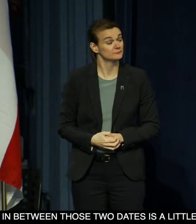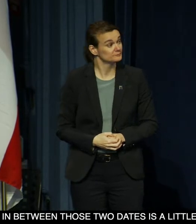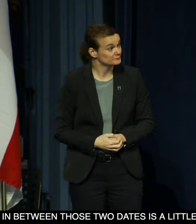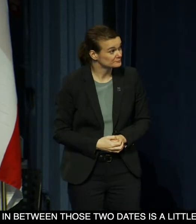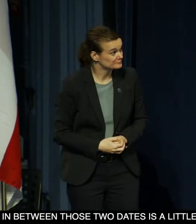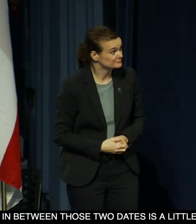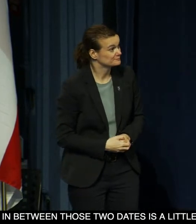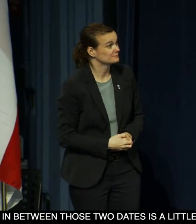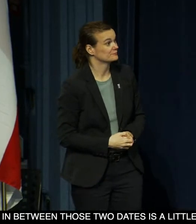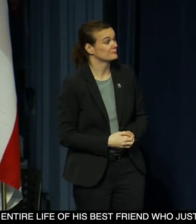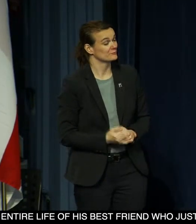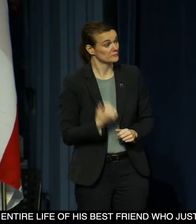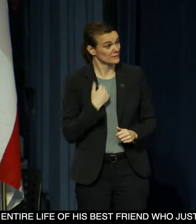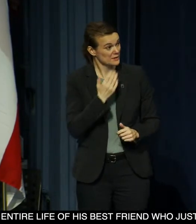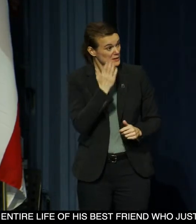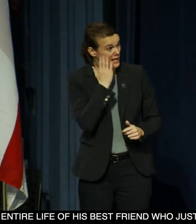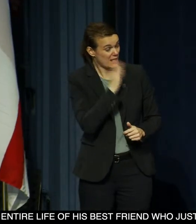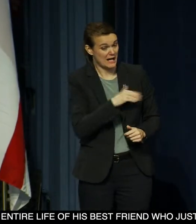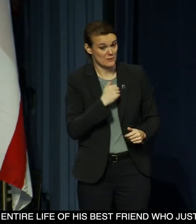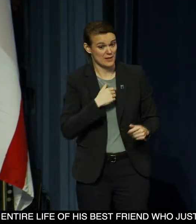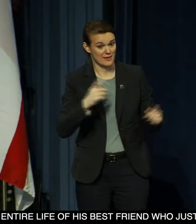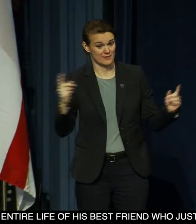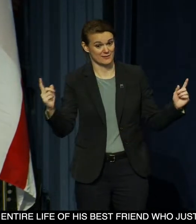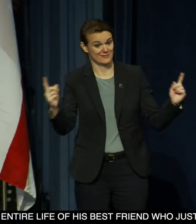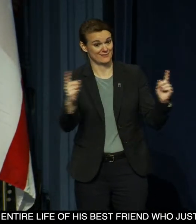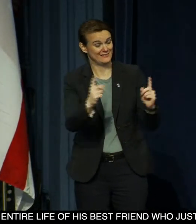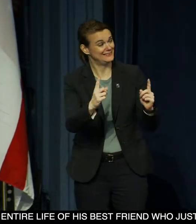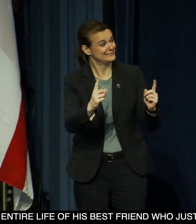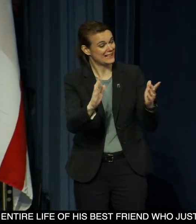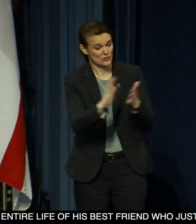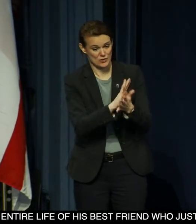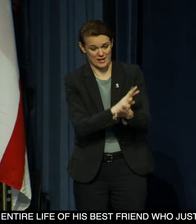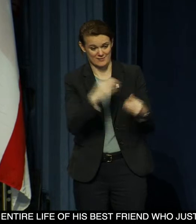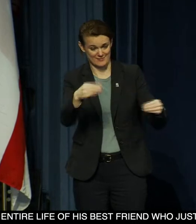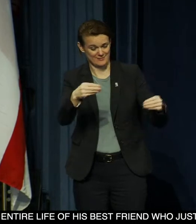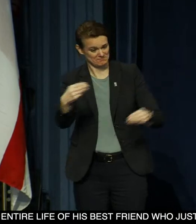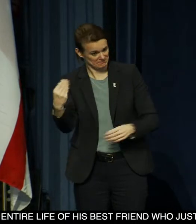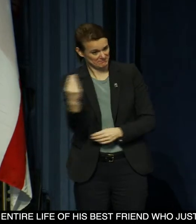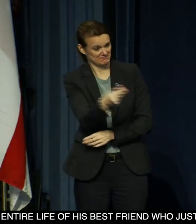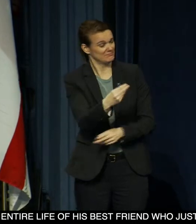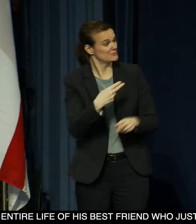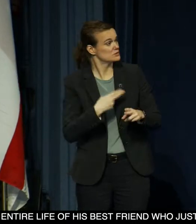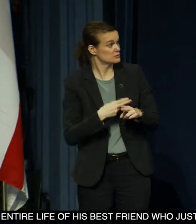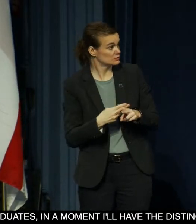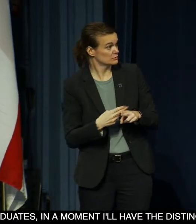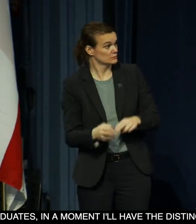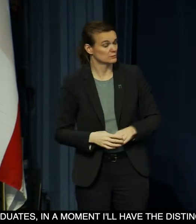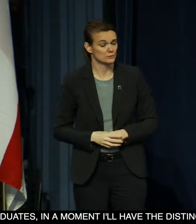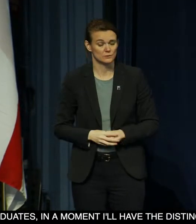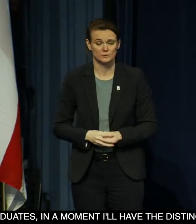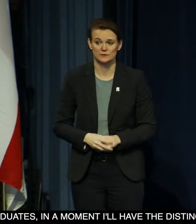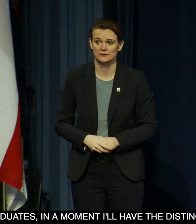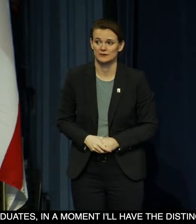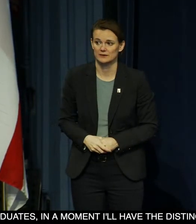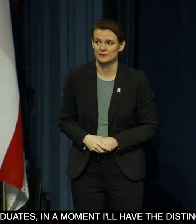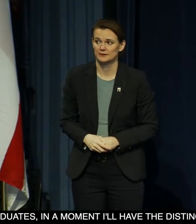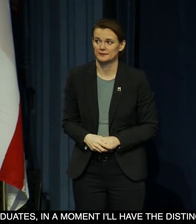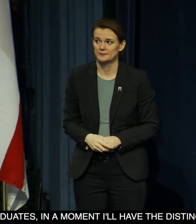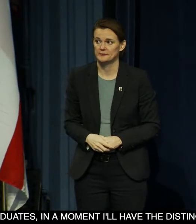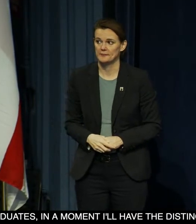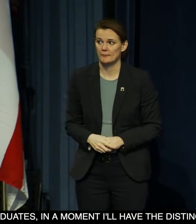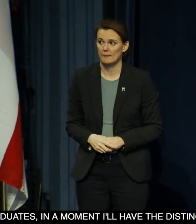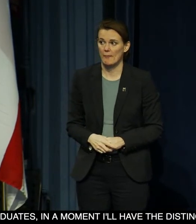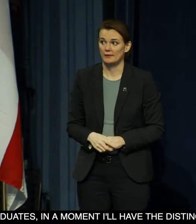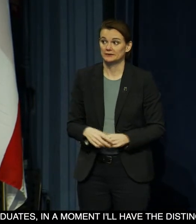Graduates, in a moment, I'm going to have the distinct honor of presenting you with your hard-earned credential. And for